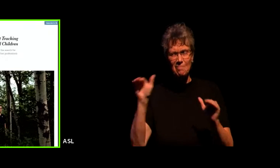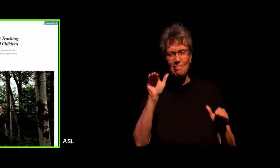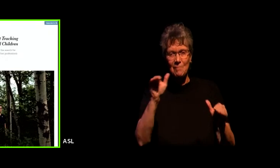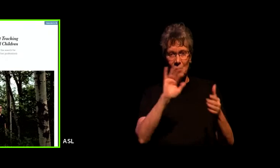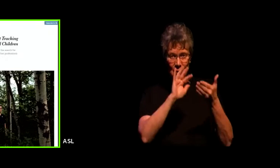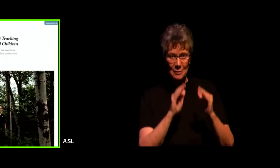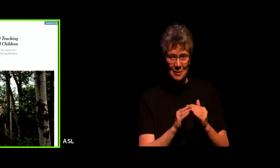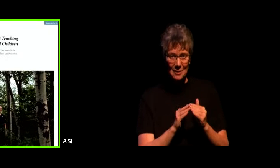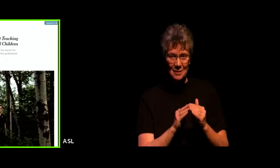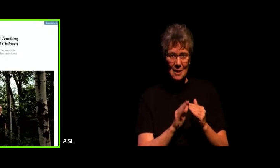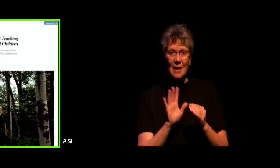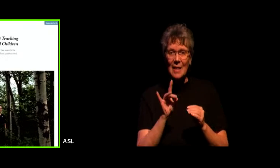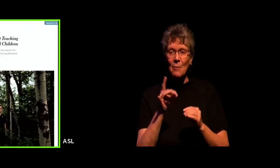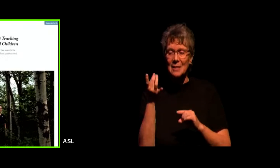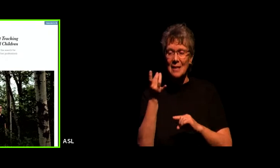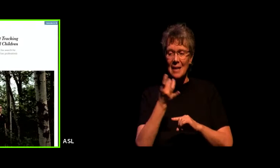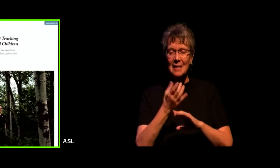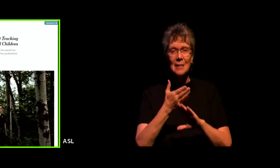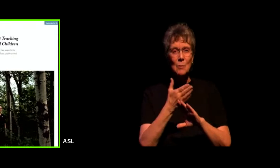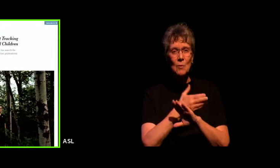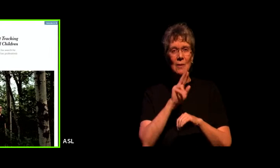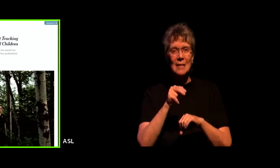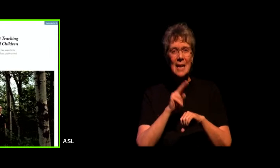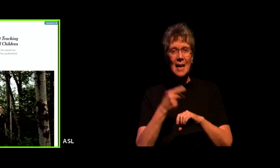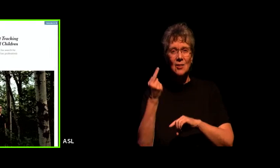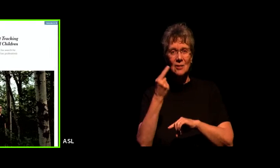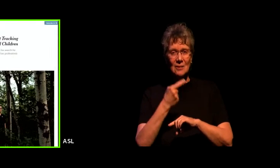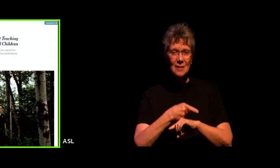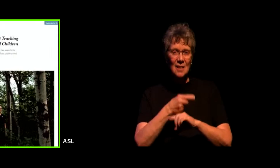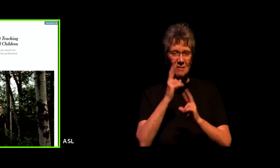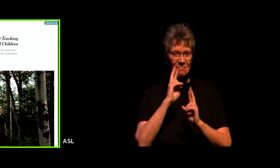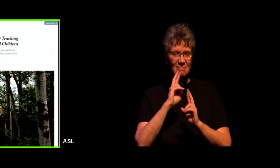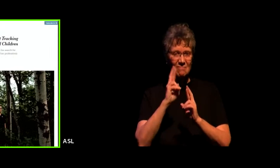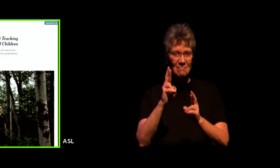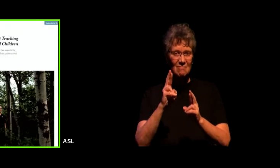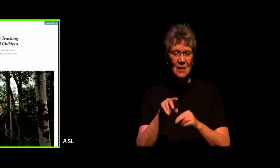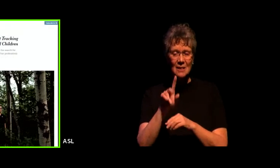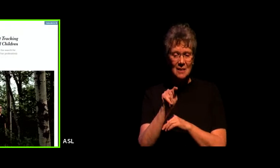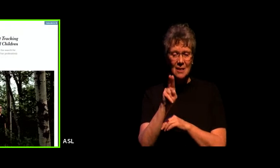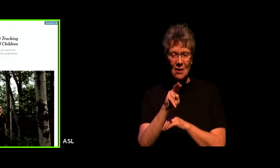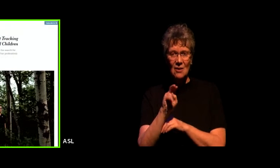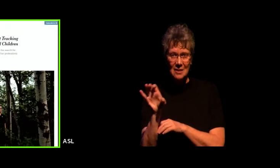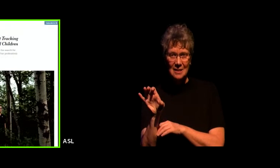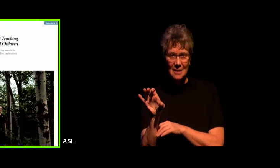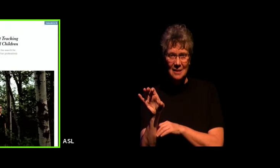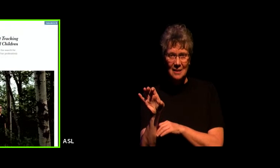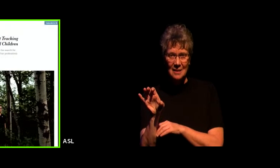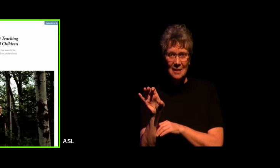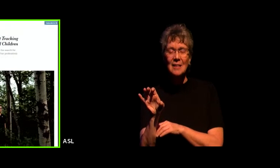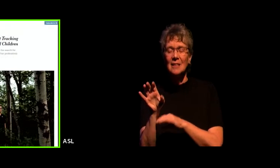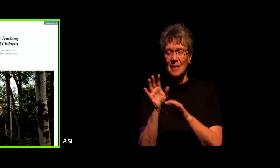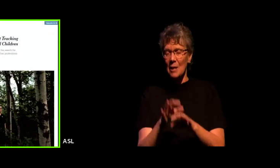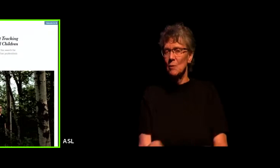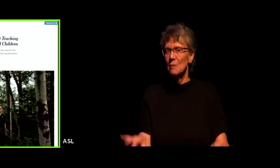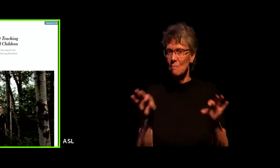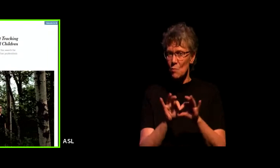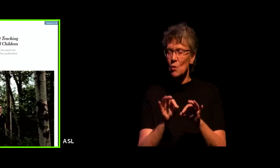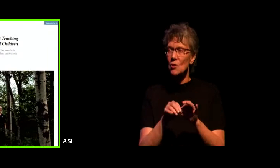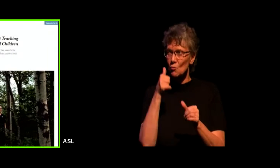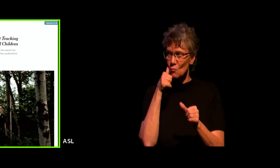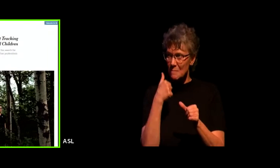before the National Day for Truth and Reconciliation, I think it's really important that we continue to keep this in our hearts and our minds,